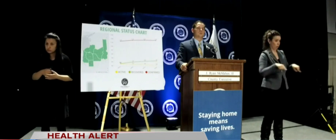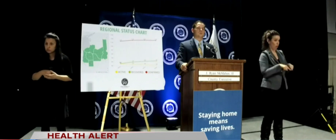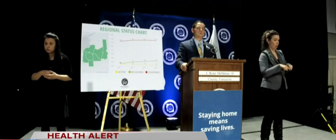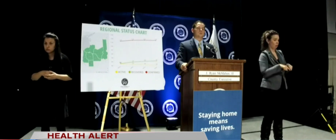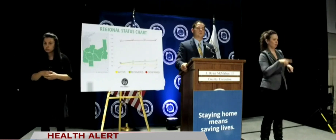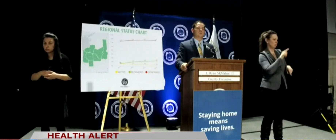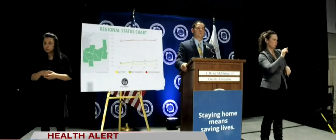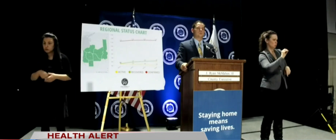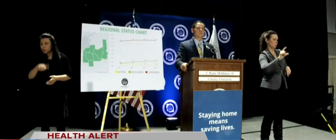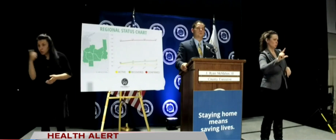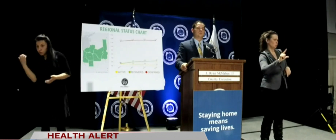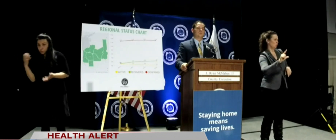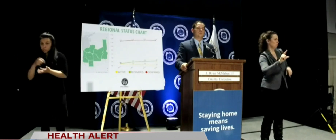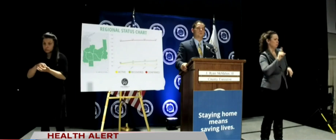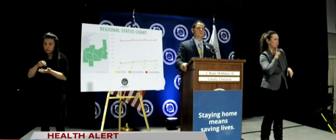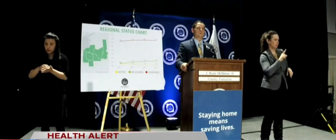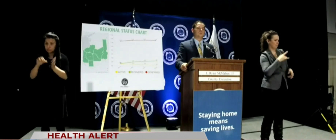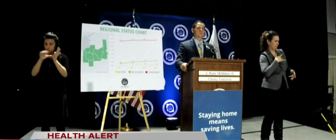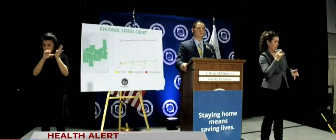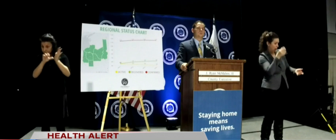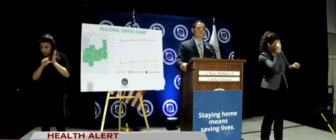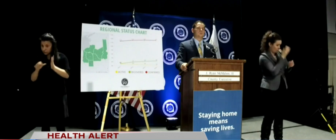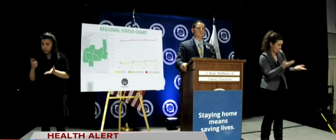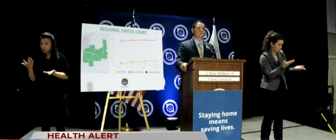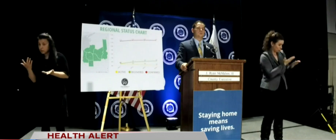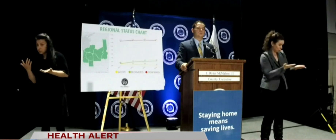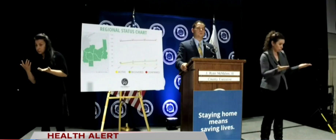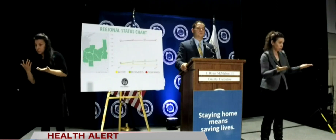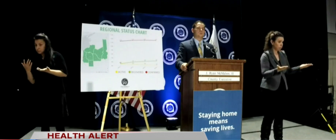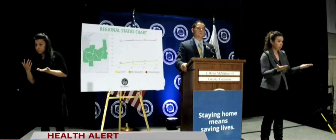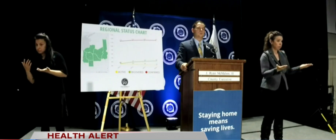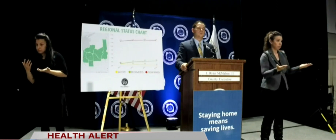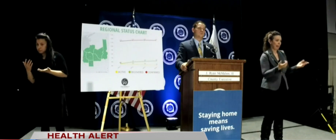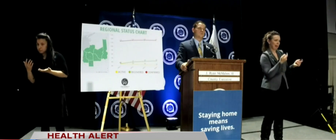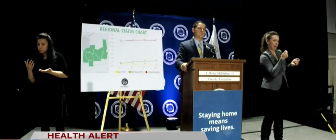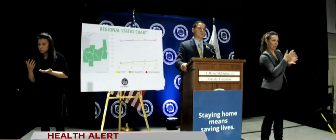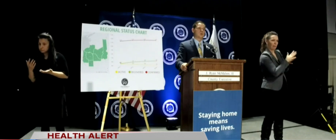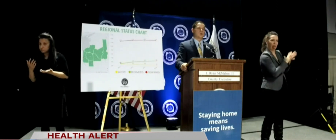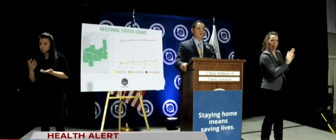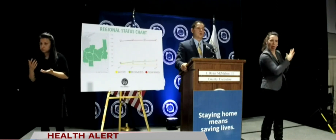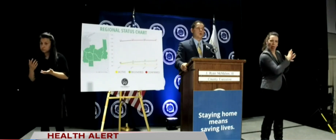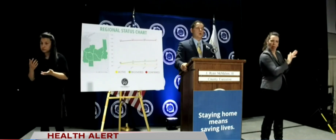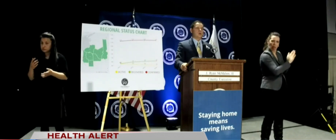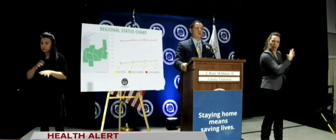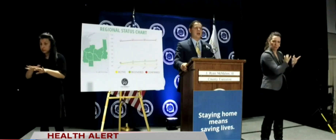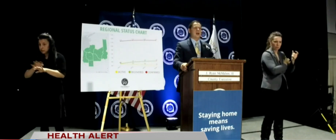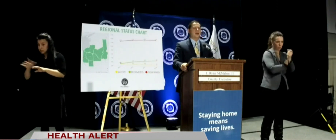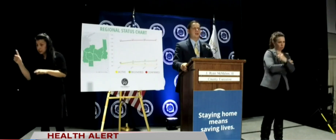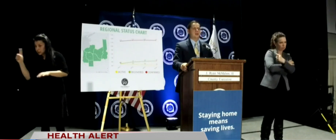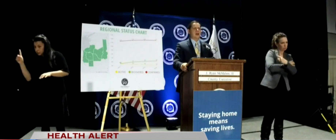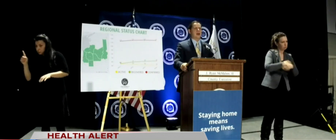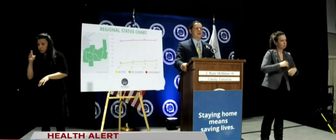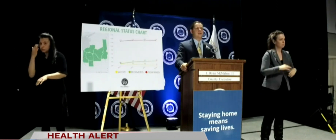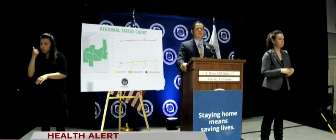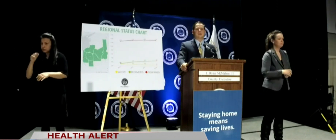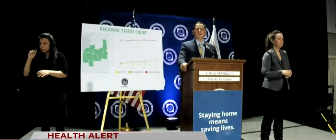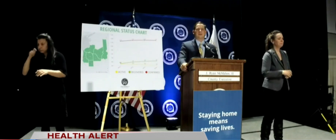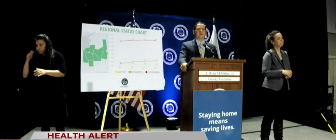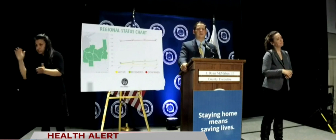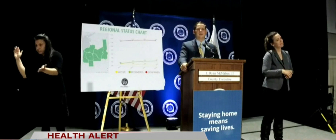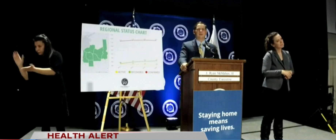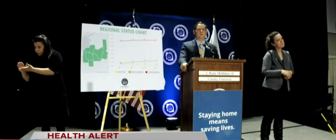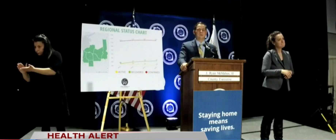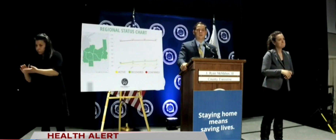skewed toward the positive because their testing capacity wasn't what Onondaga County had? Yeah, I guess you